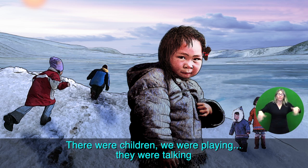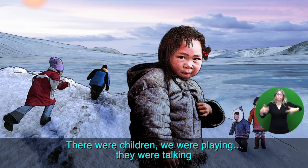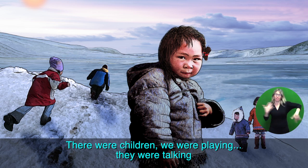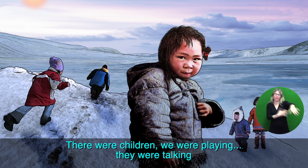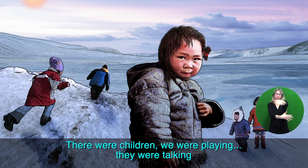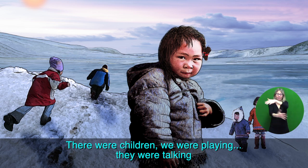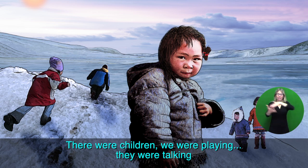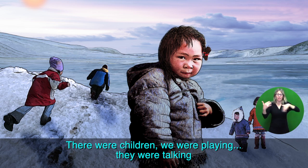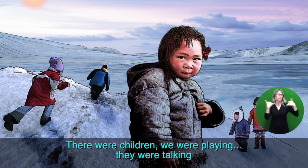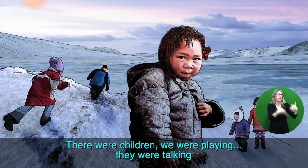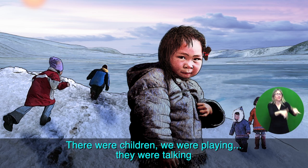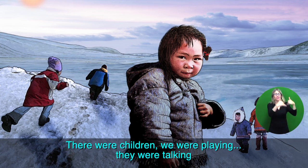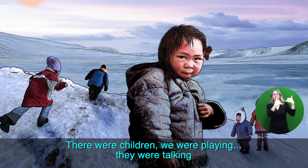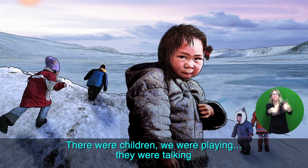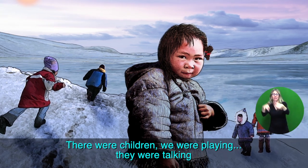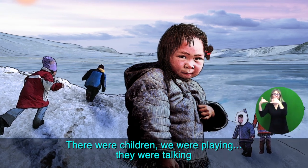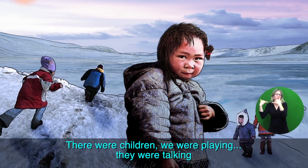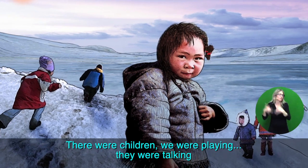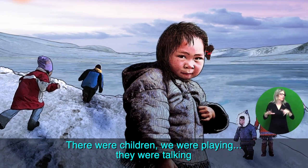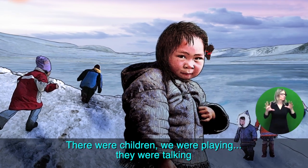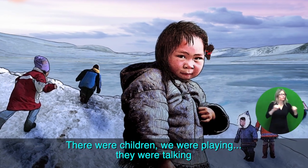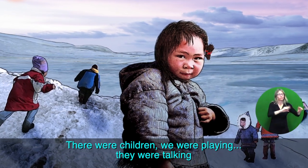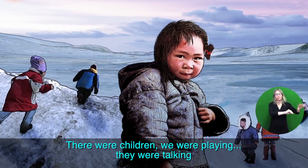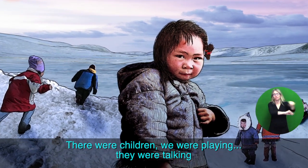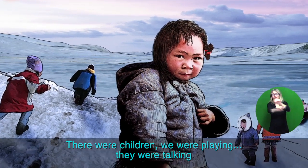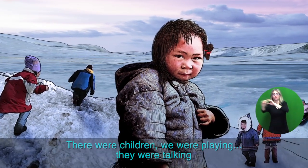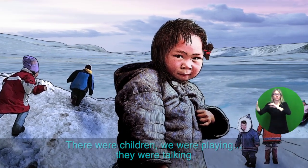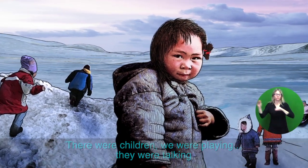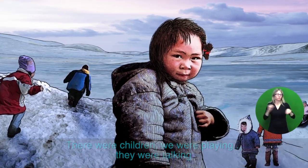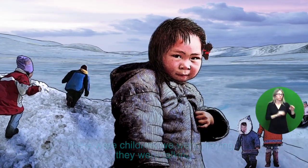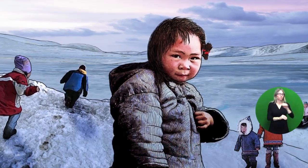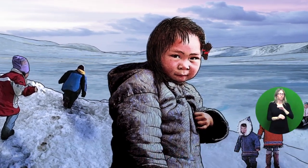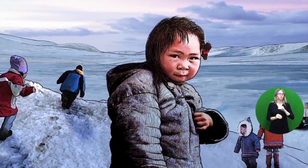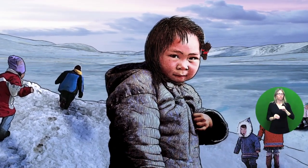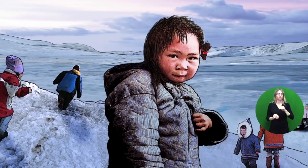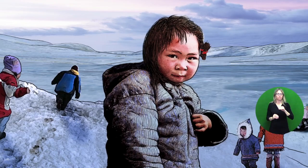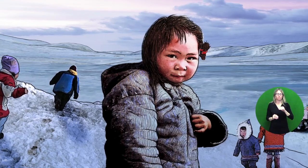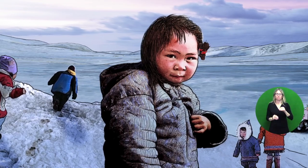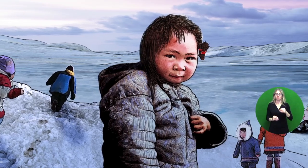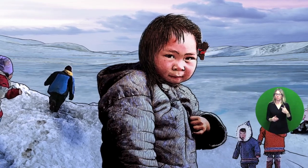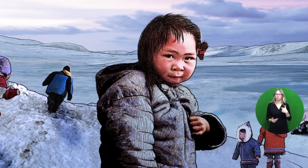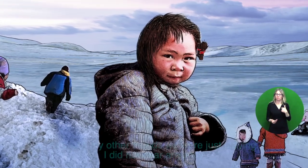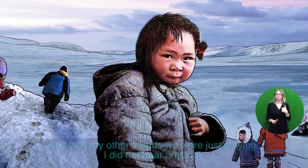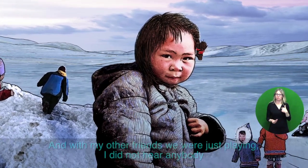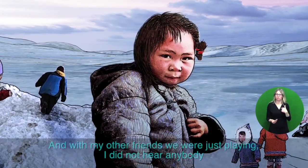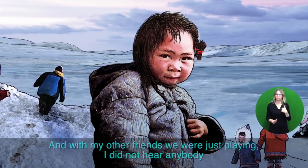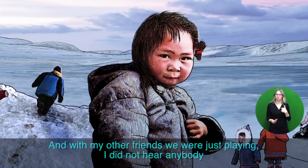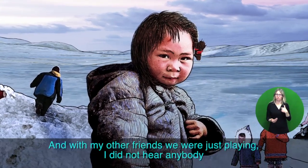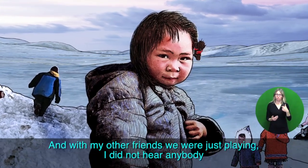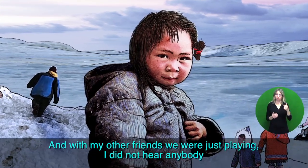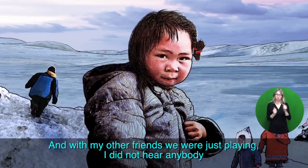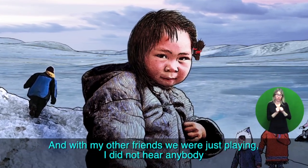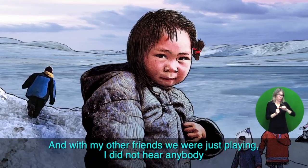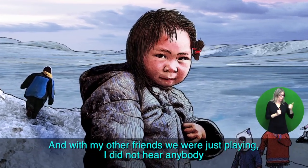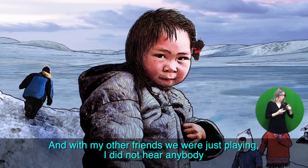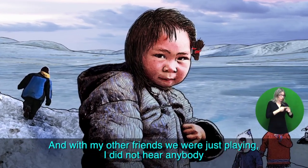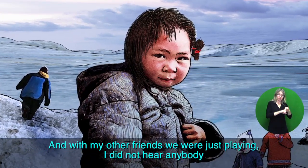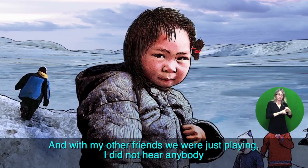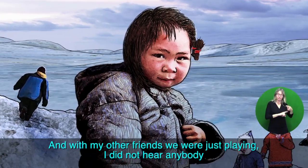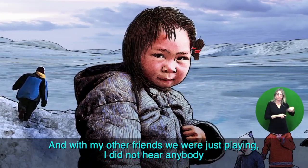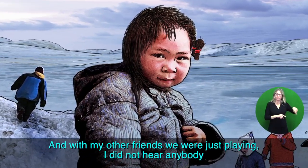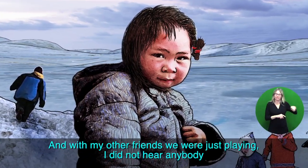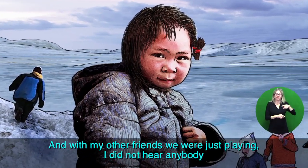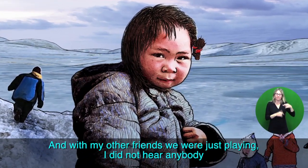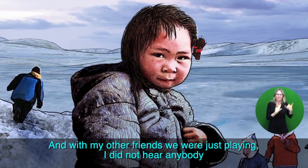were children, we were playing, they were talking, and with my other friends, I was